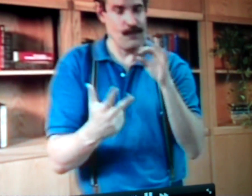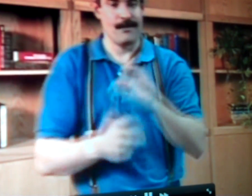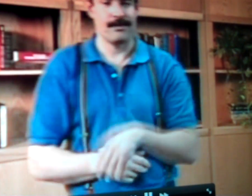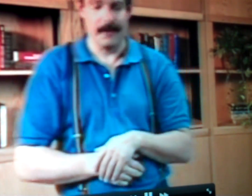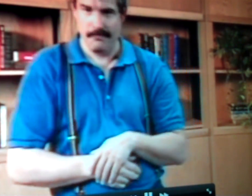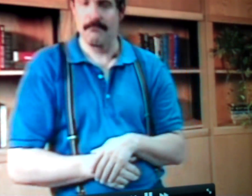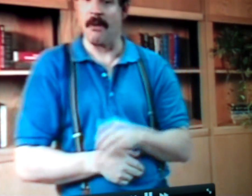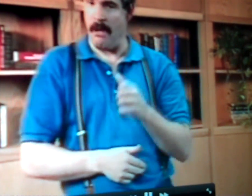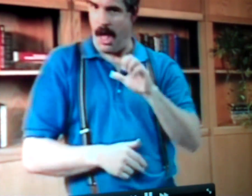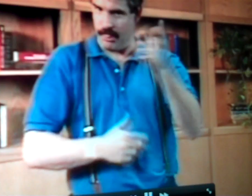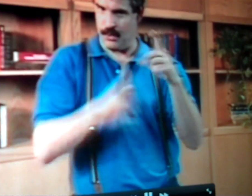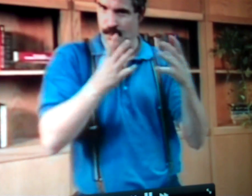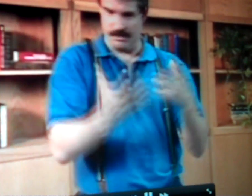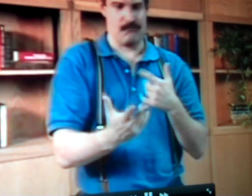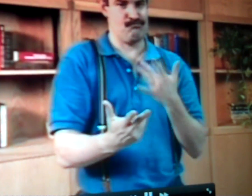forth.